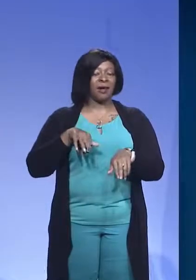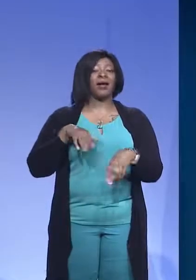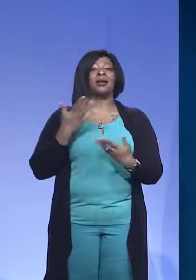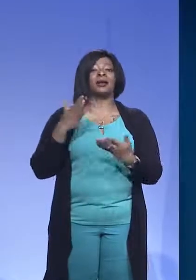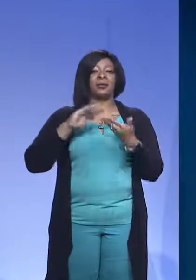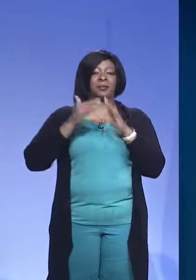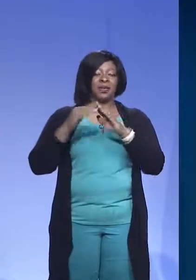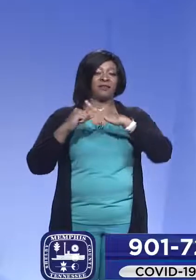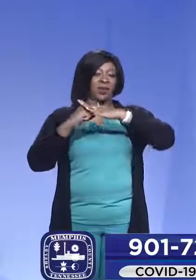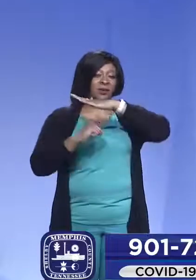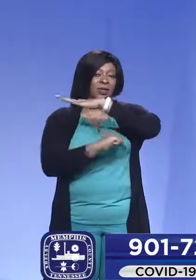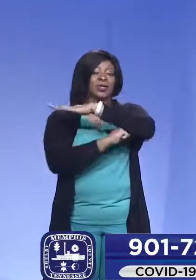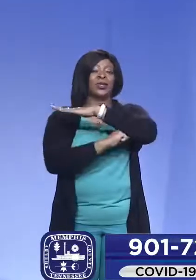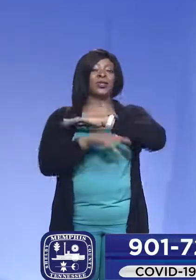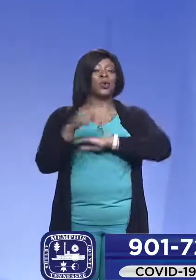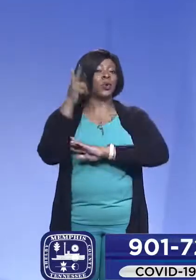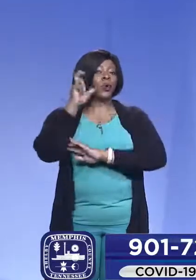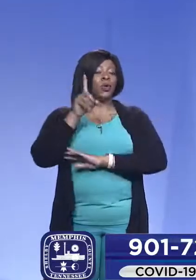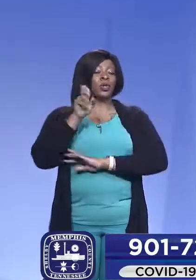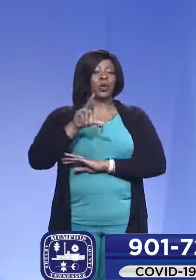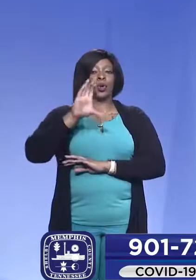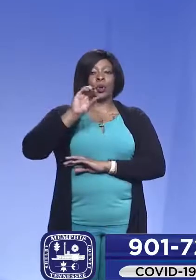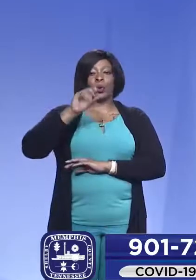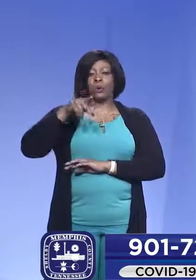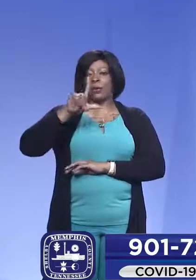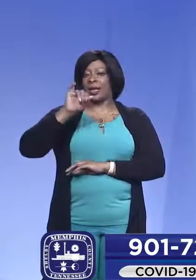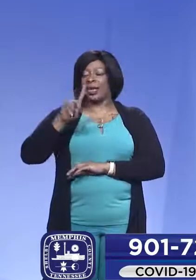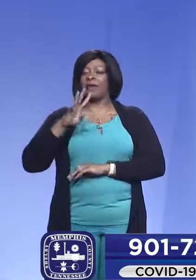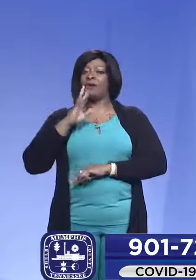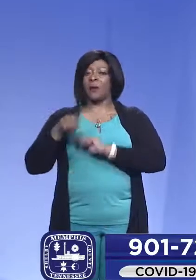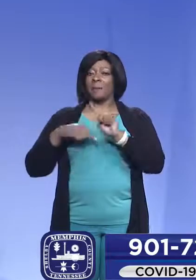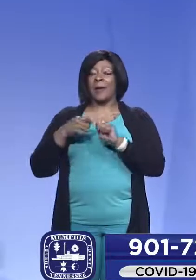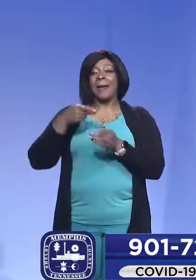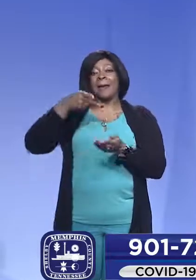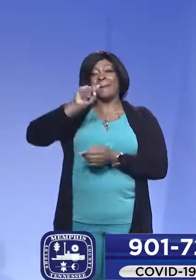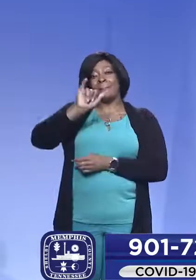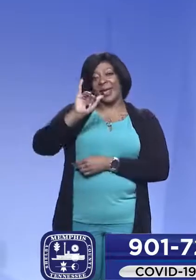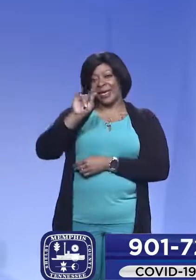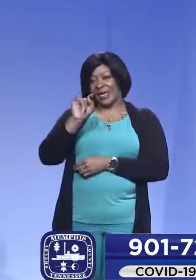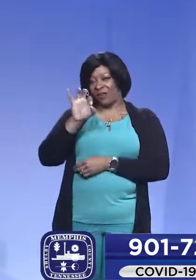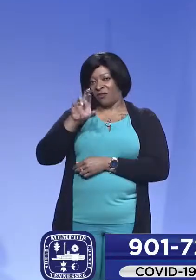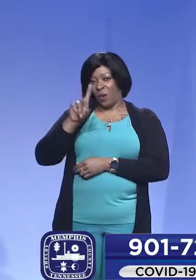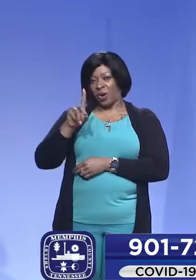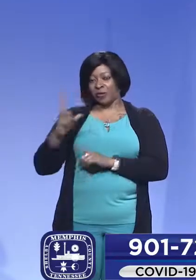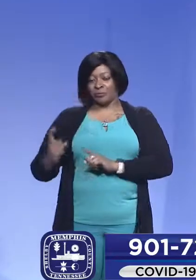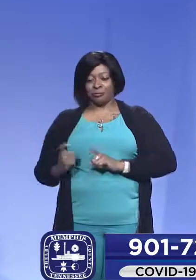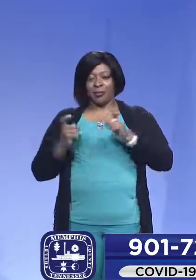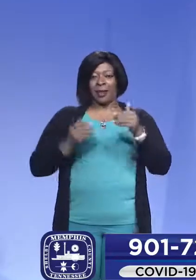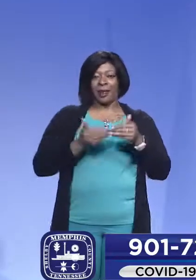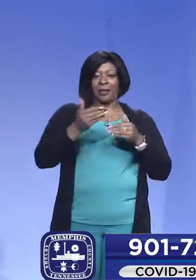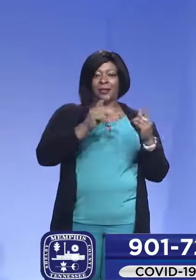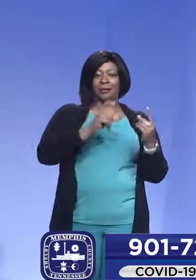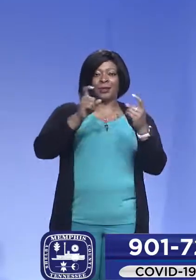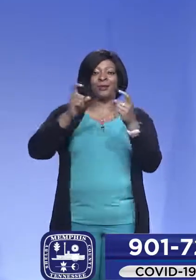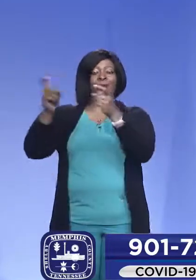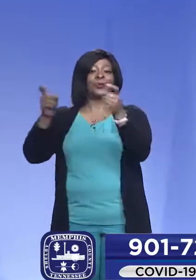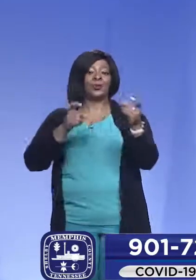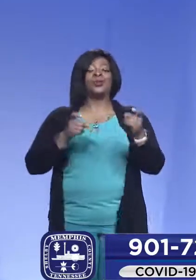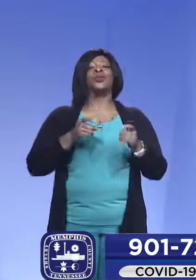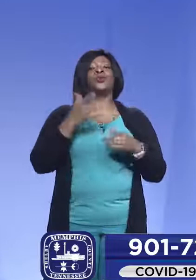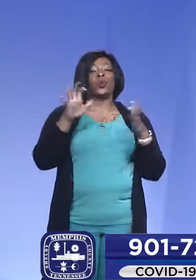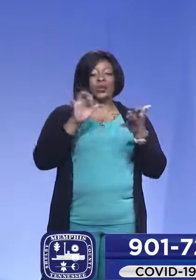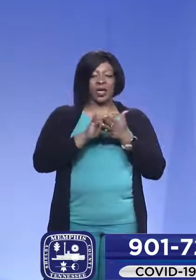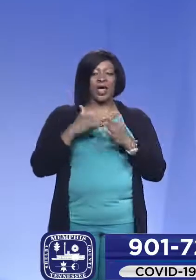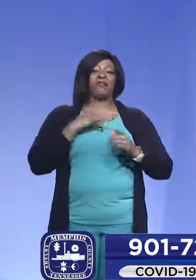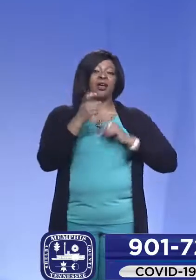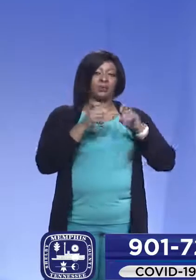Foundation. You heard Dr. Coopwood talk last week about the Pay It Forward campaign. If you would like to do that, the Community Foundation can direct your contribution